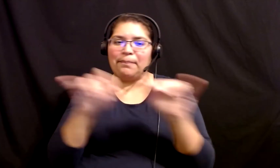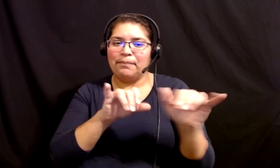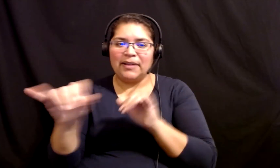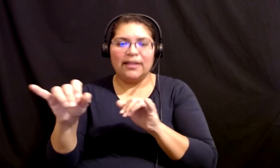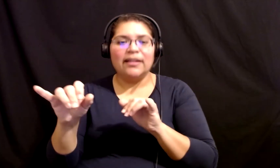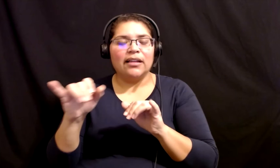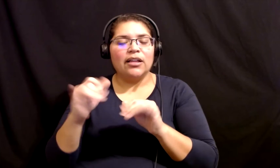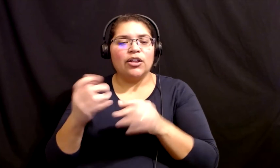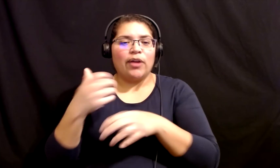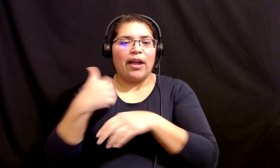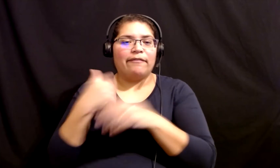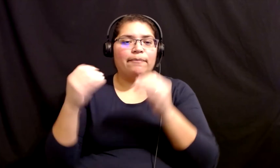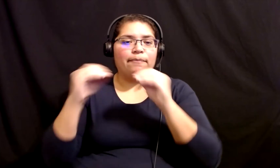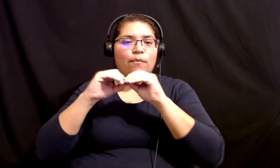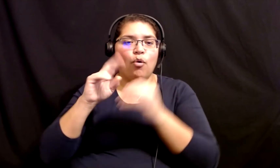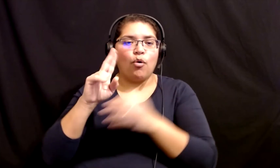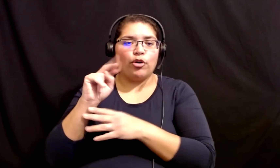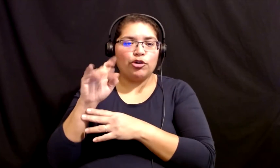create more units,